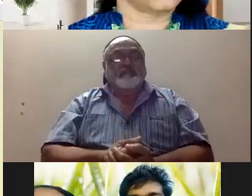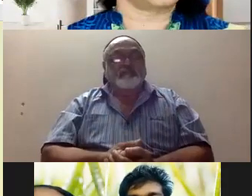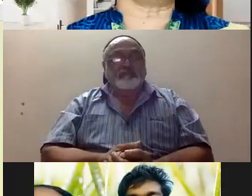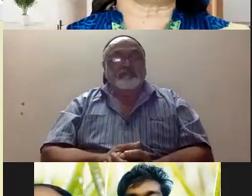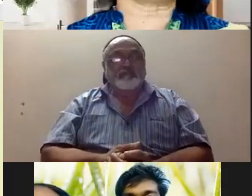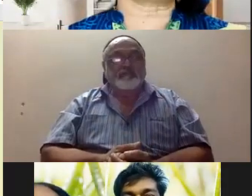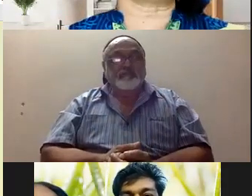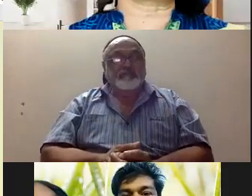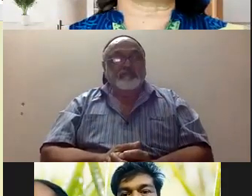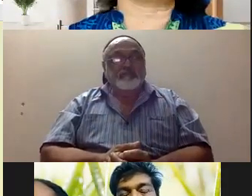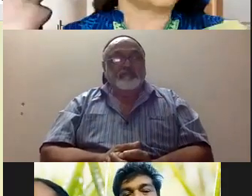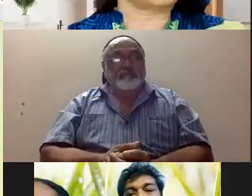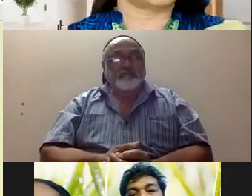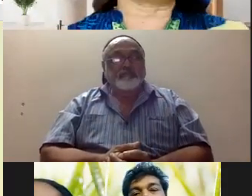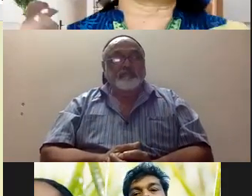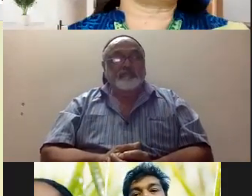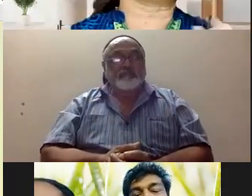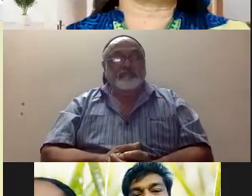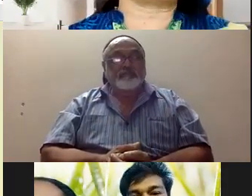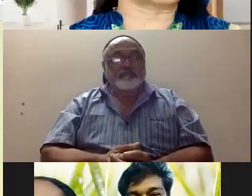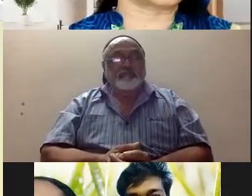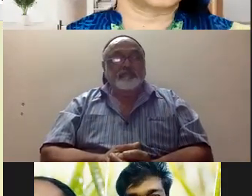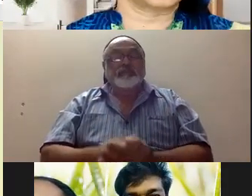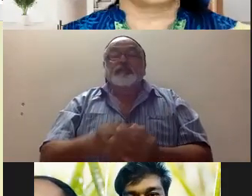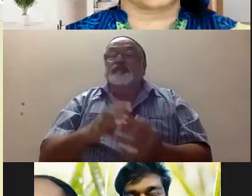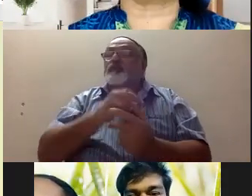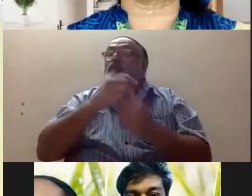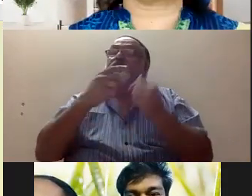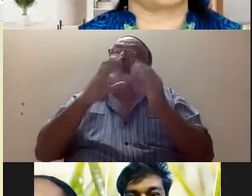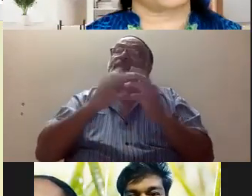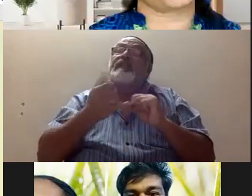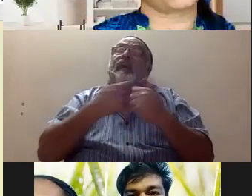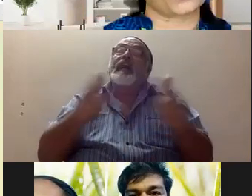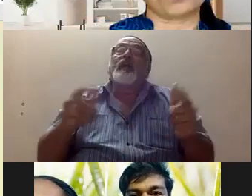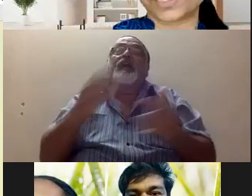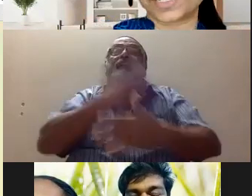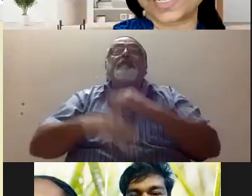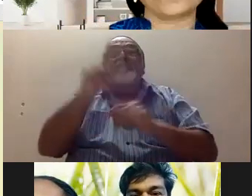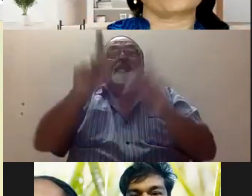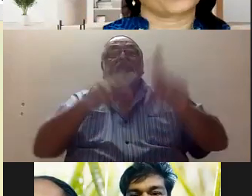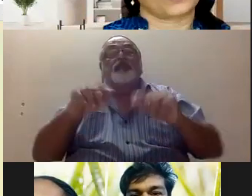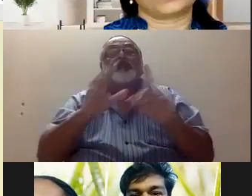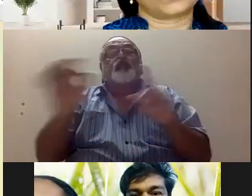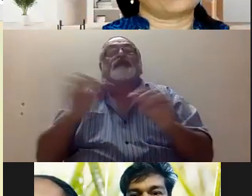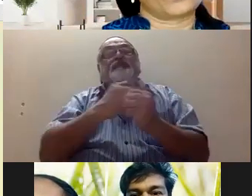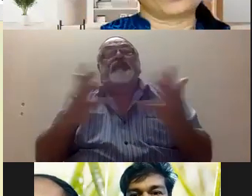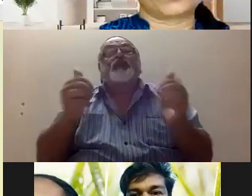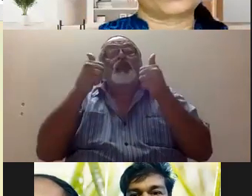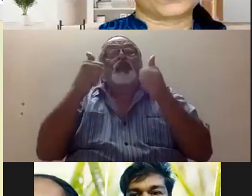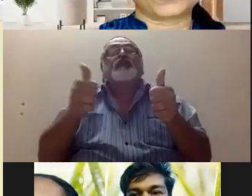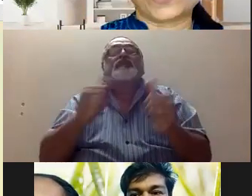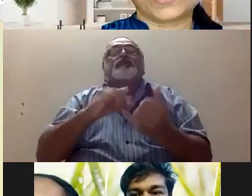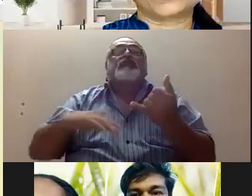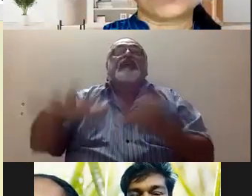and, you know, allow them to flower like any one of us. So thank you so much for this opportunity, and I'm open